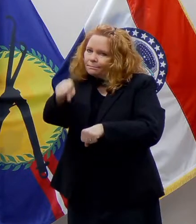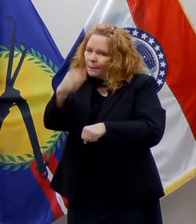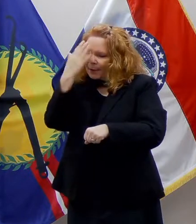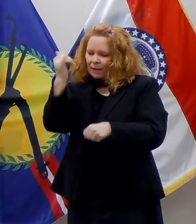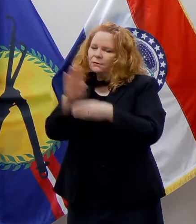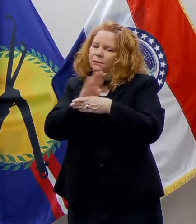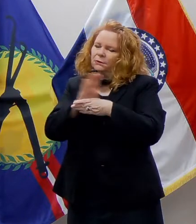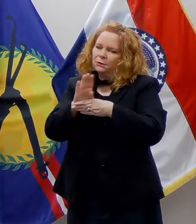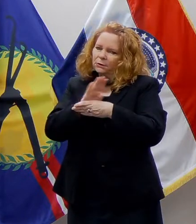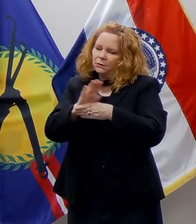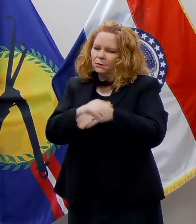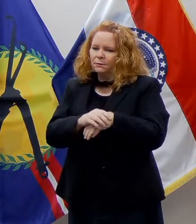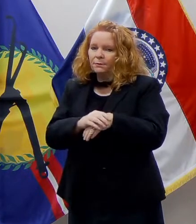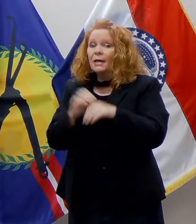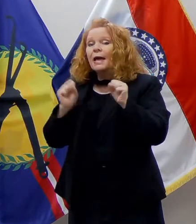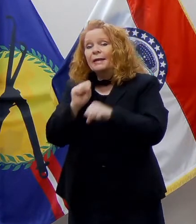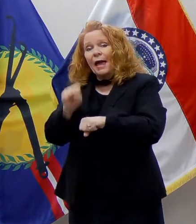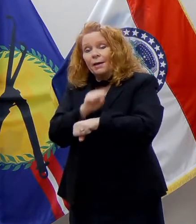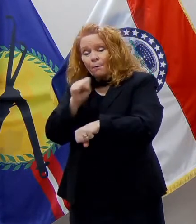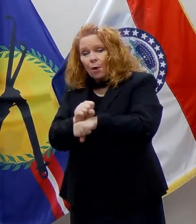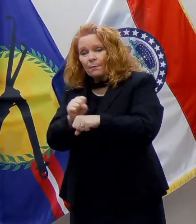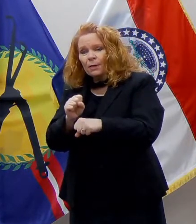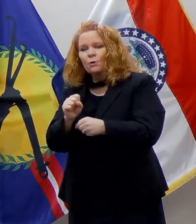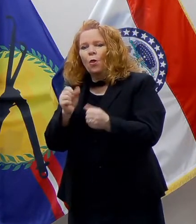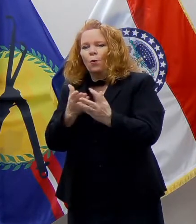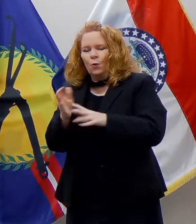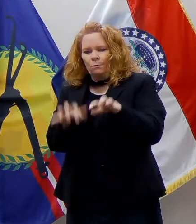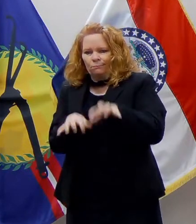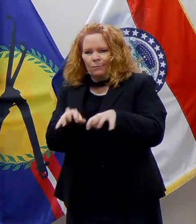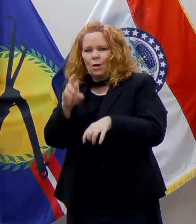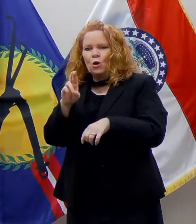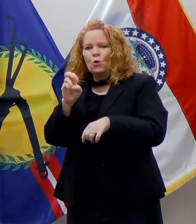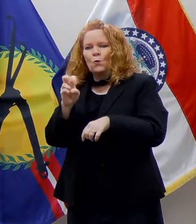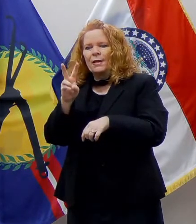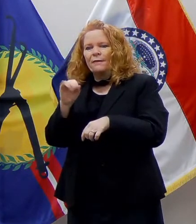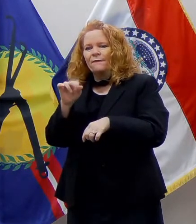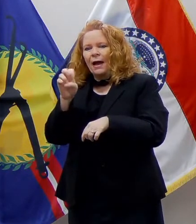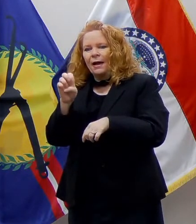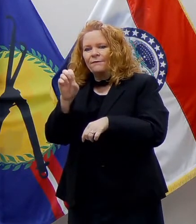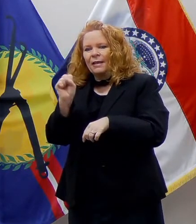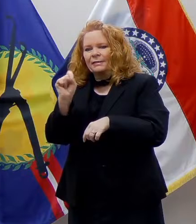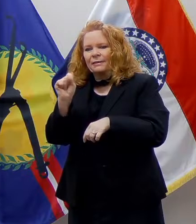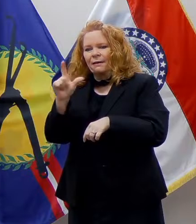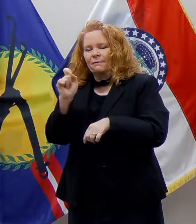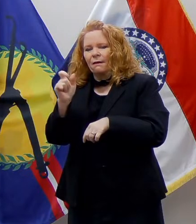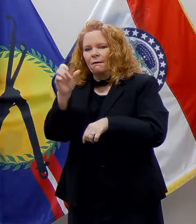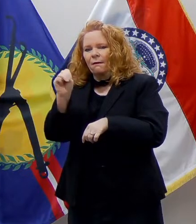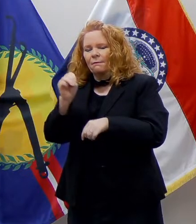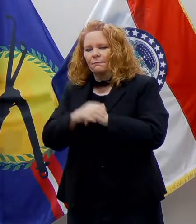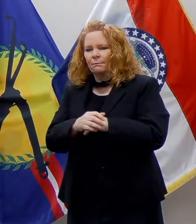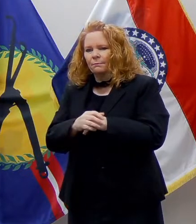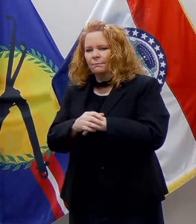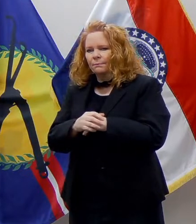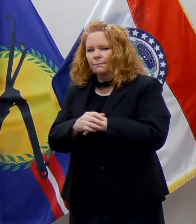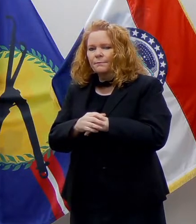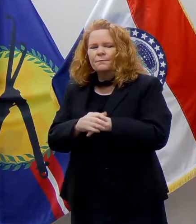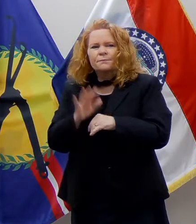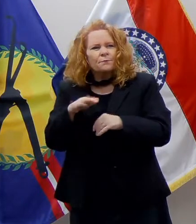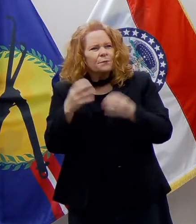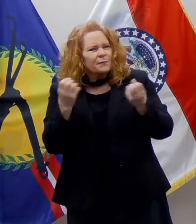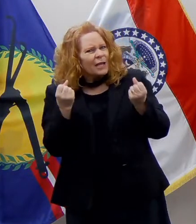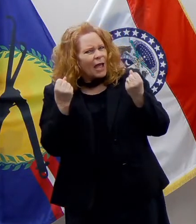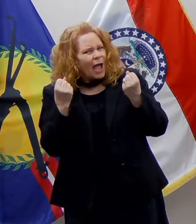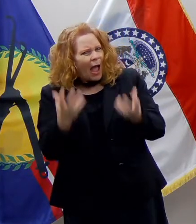and you can make an appointment through revivestl.com. How many cases of the Omicron variant in number have